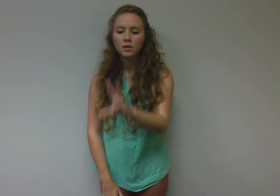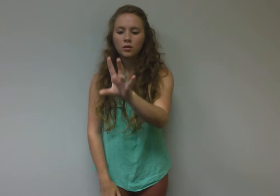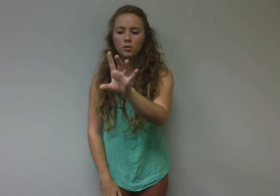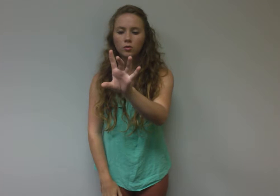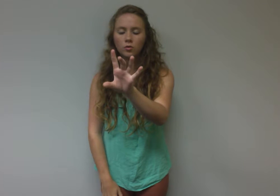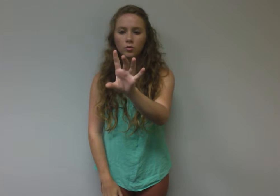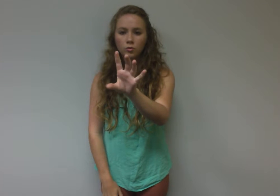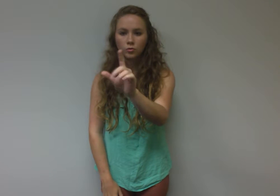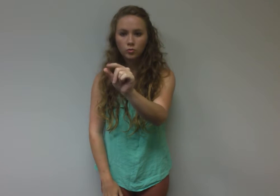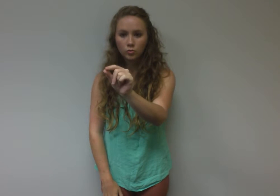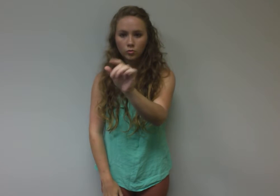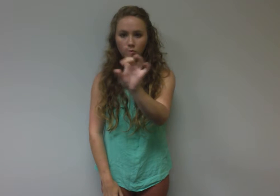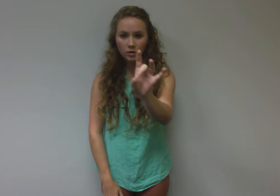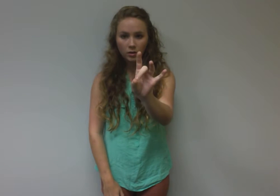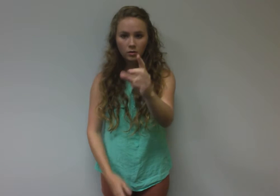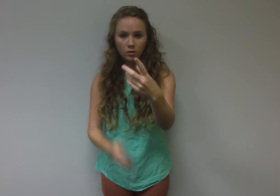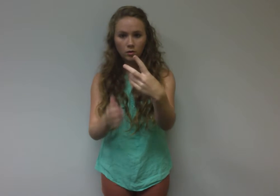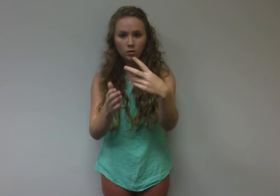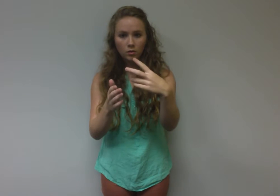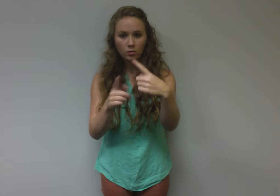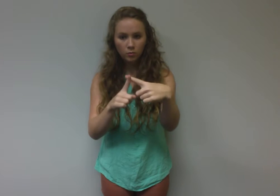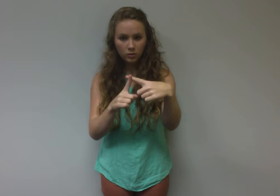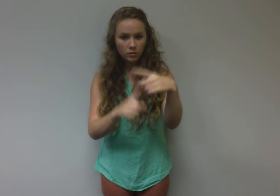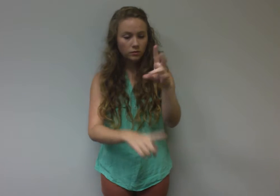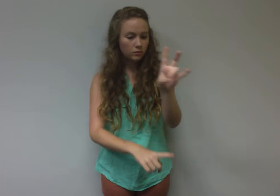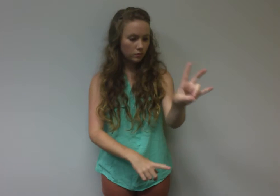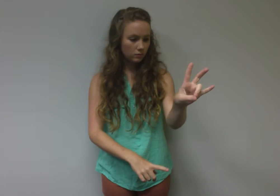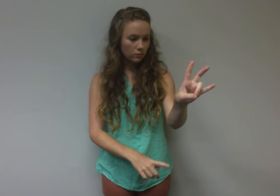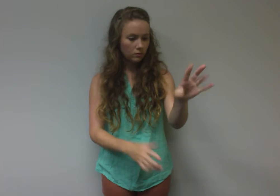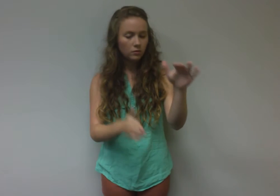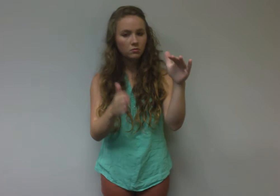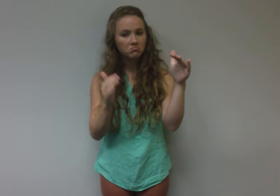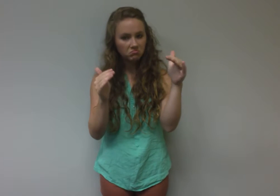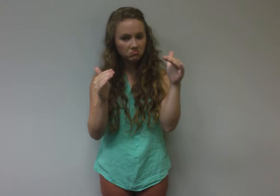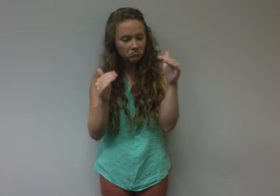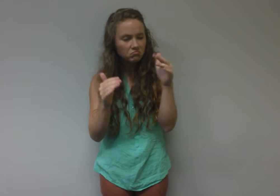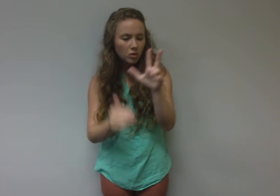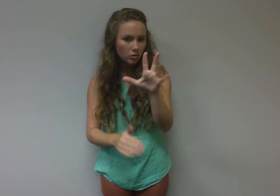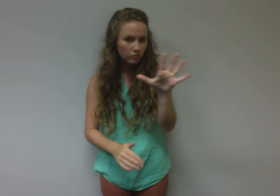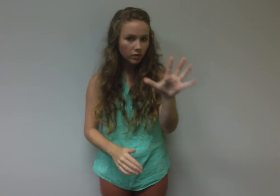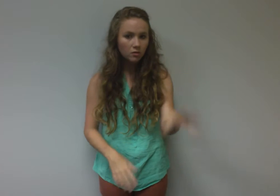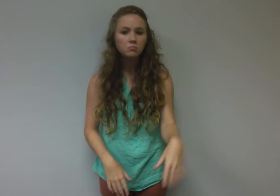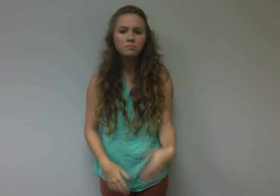plus 7 is 35? And there's a couple ways I'd like to think about this. Well, 8 plus 7 we know is 15,